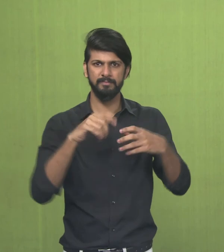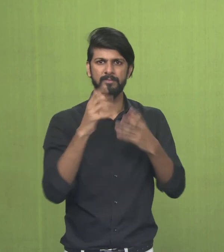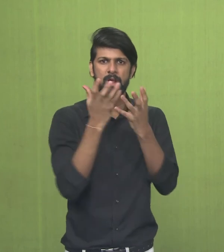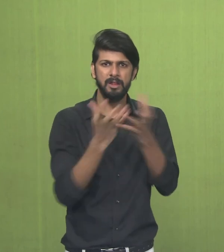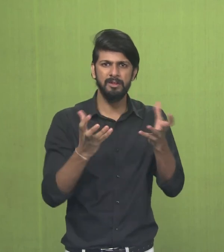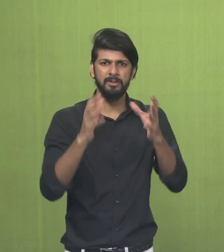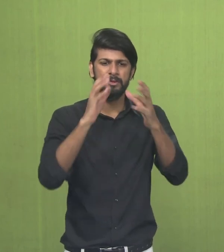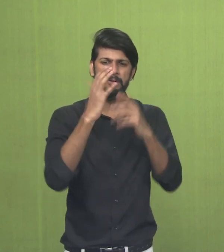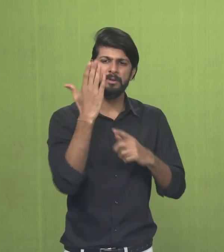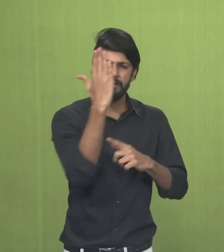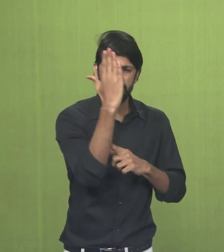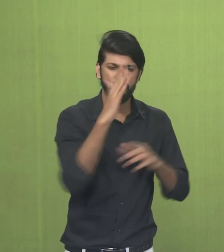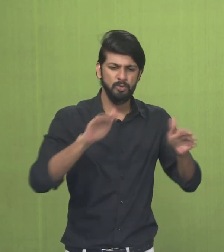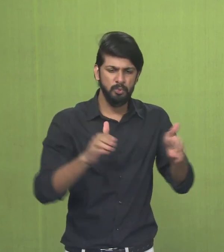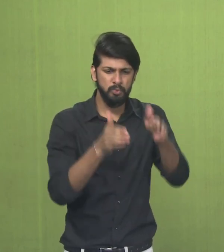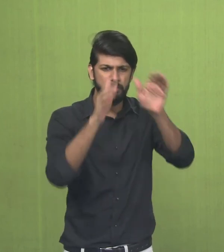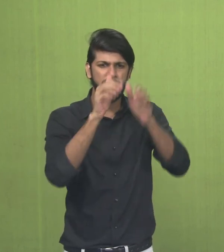Delineate is to describe or portray.